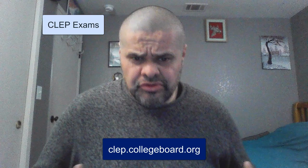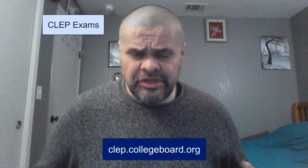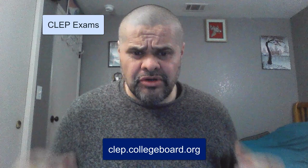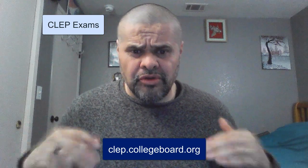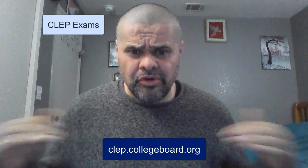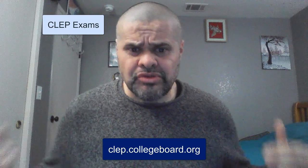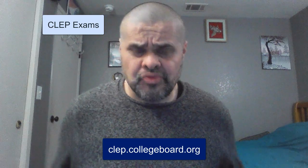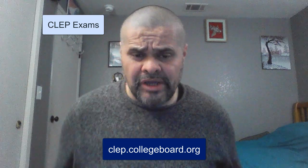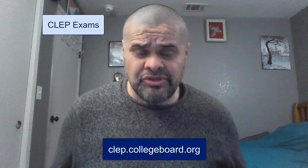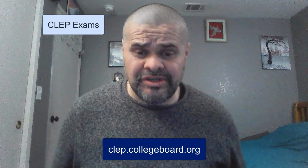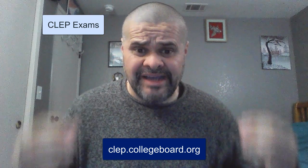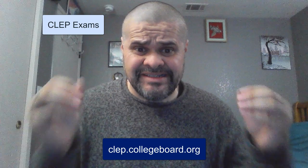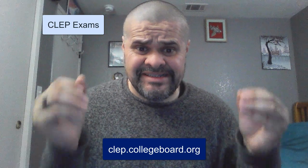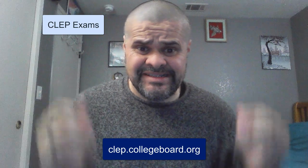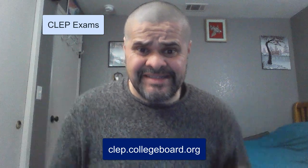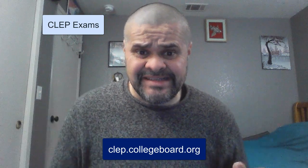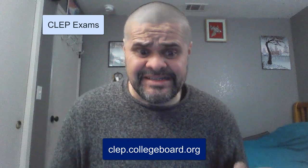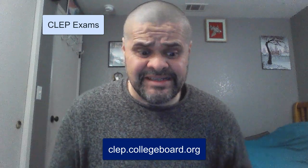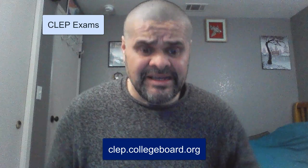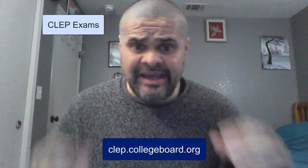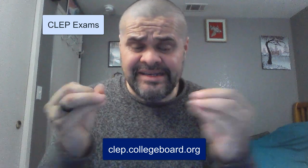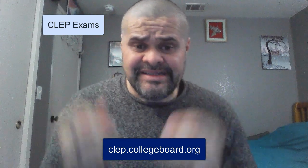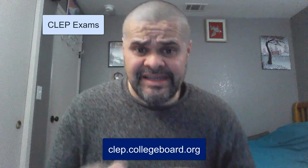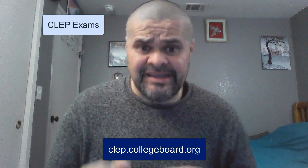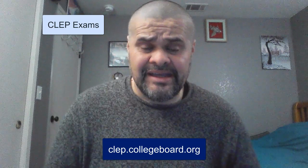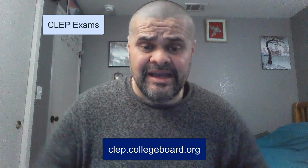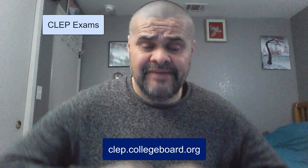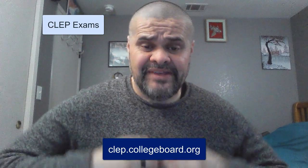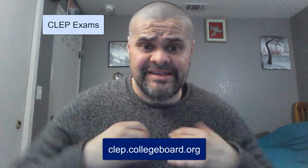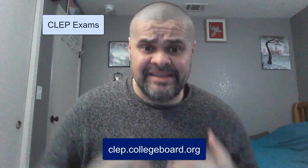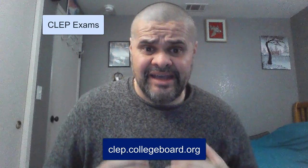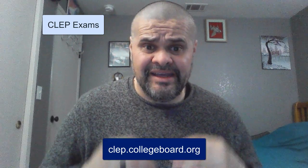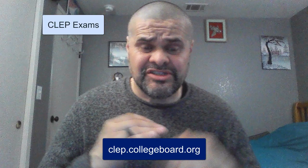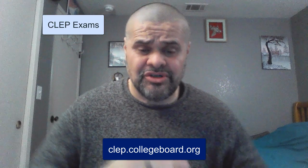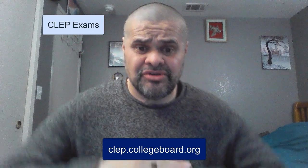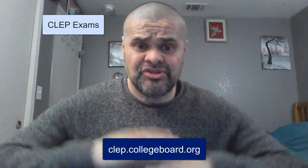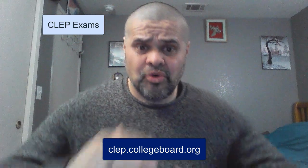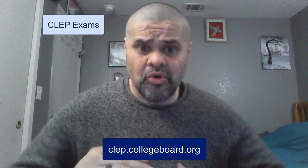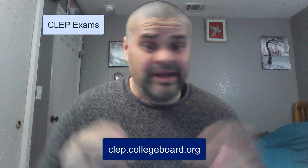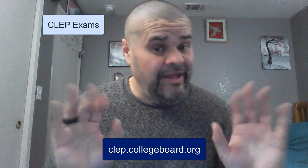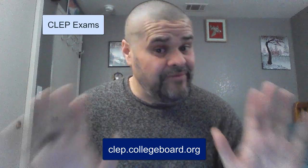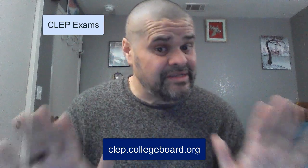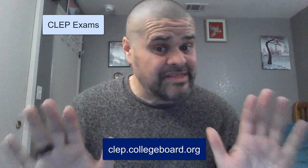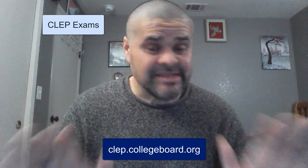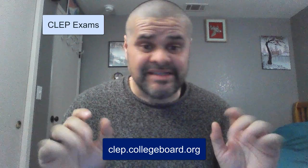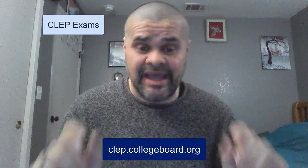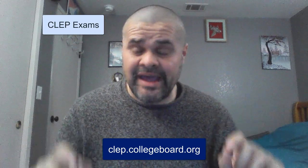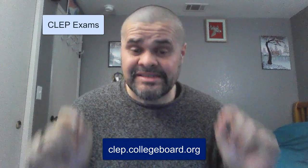children or those around you can actually sit and take. And if they get a certain score, every test has